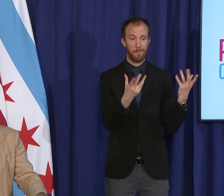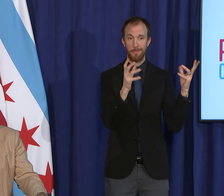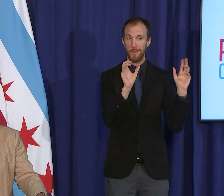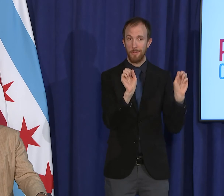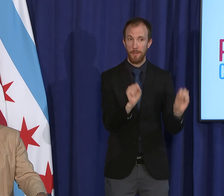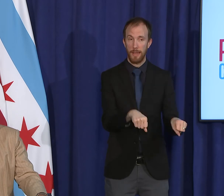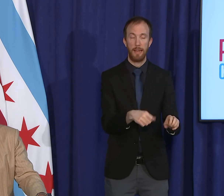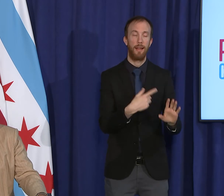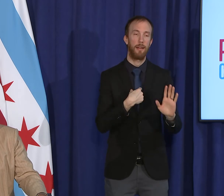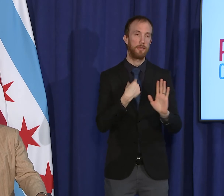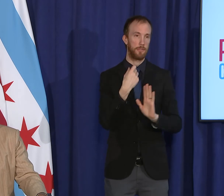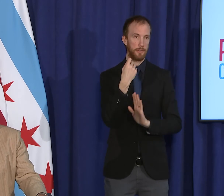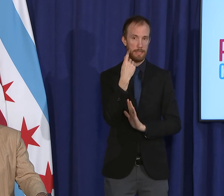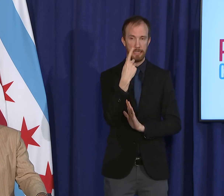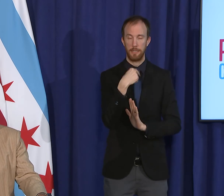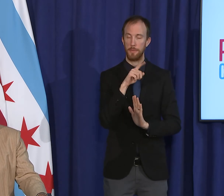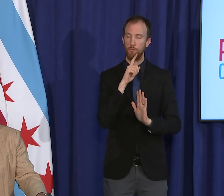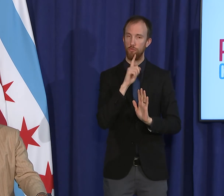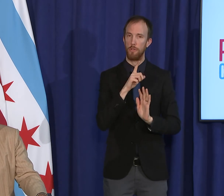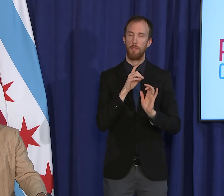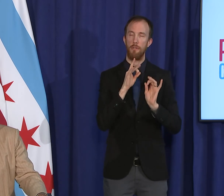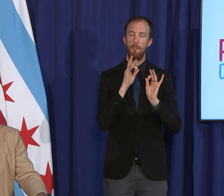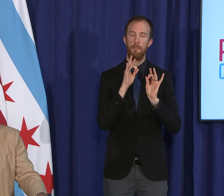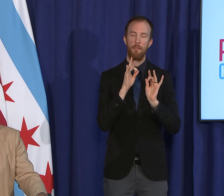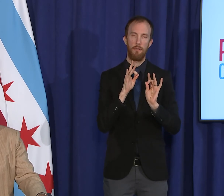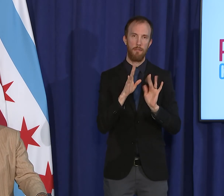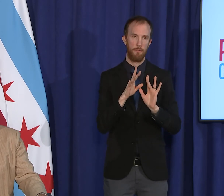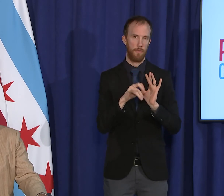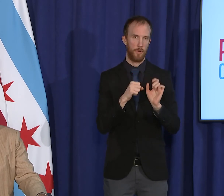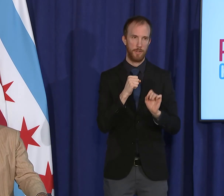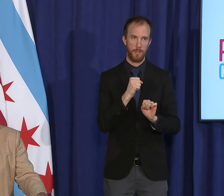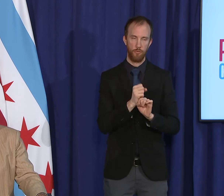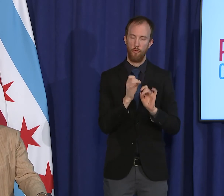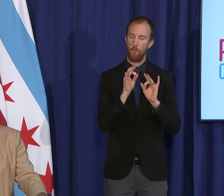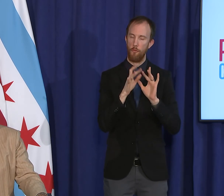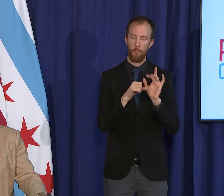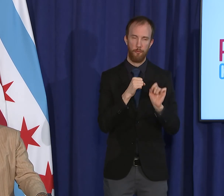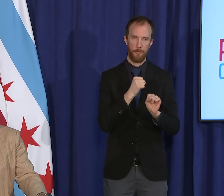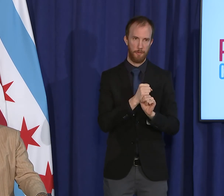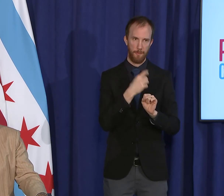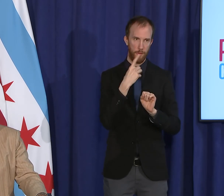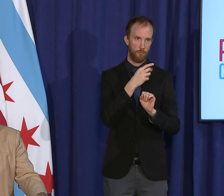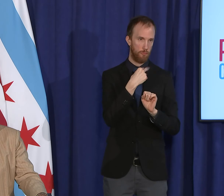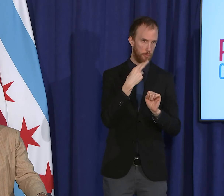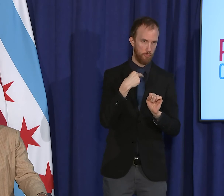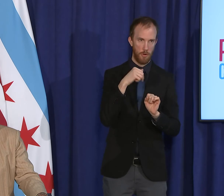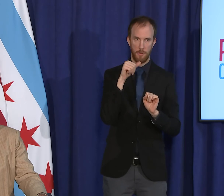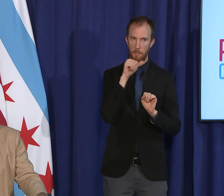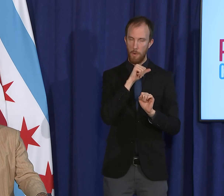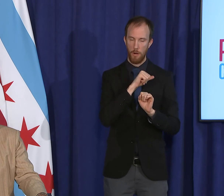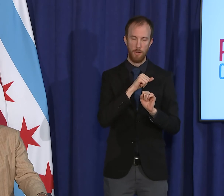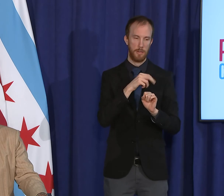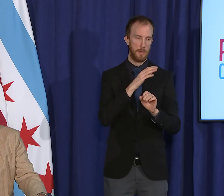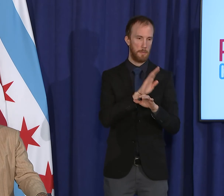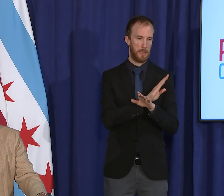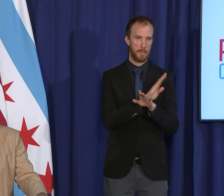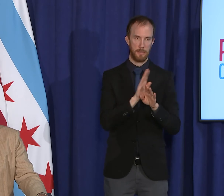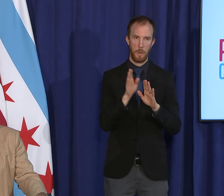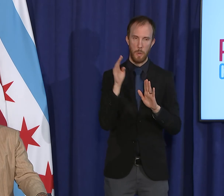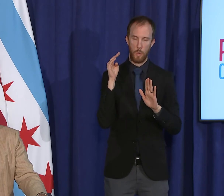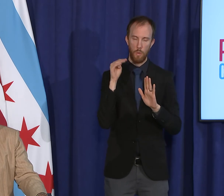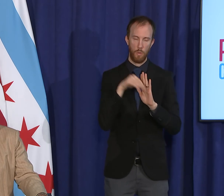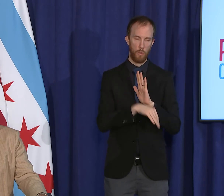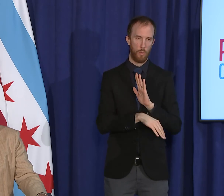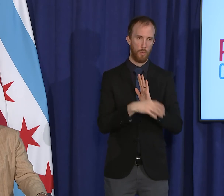that. This has been a horrendous year for restaurants and bars. But what I also know is I've watched very carefully